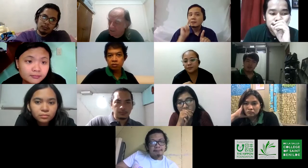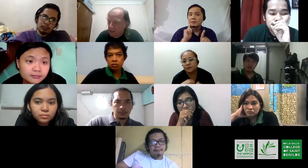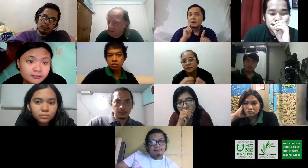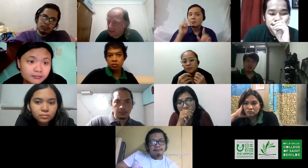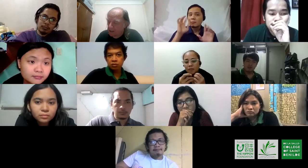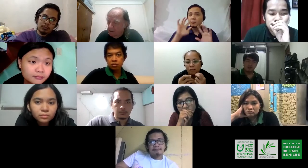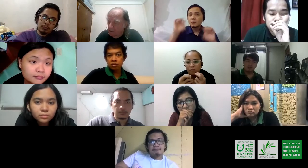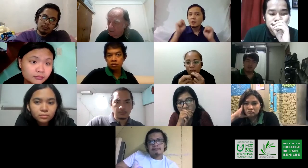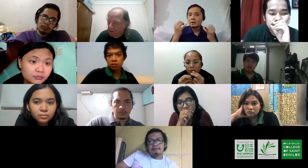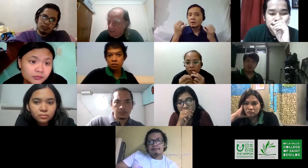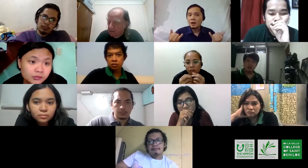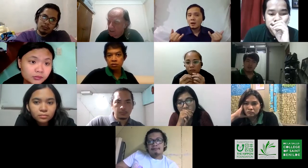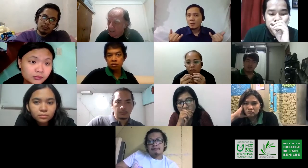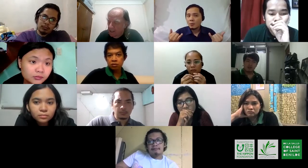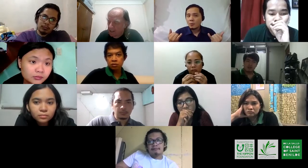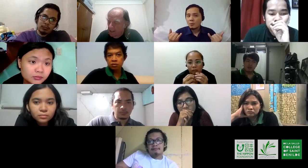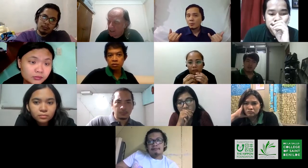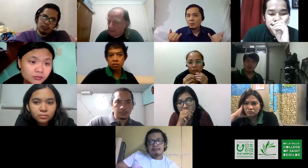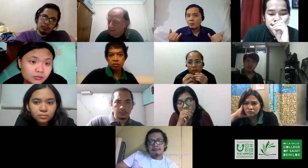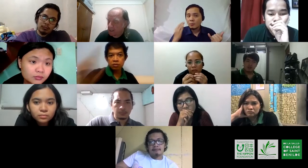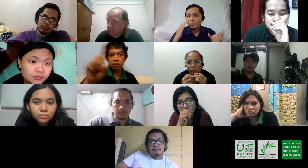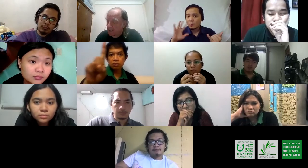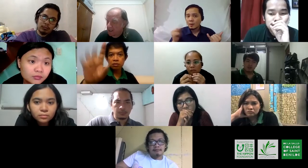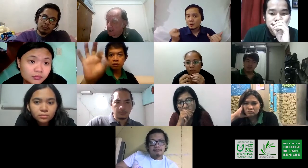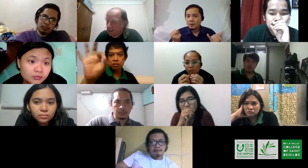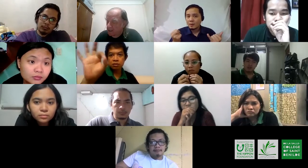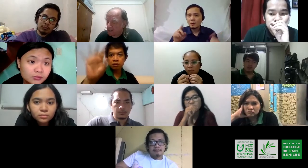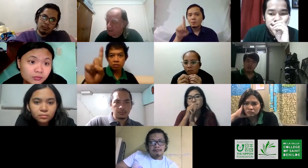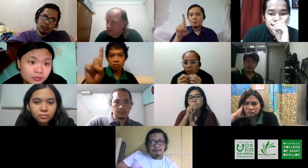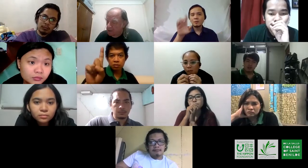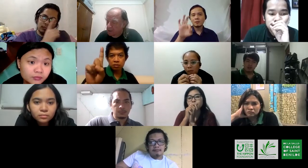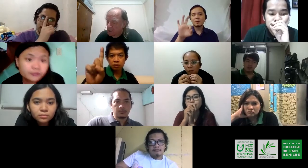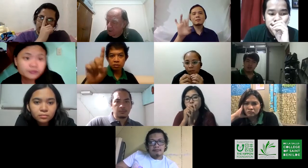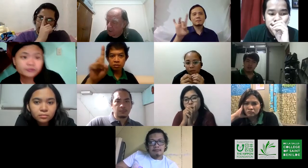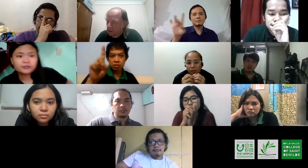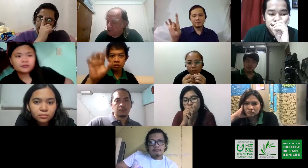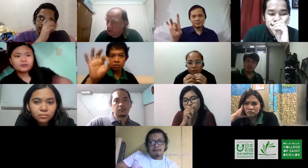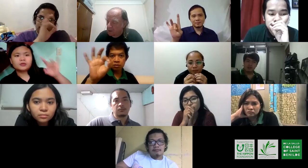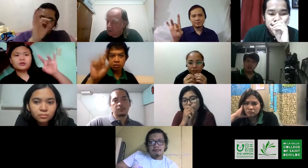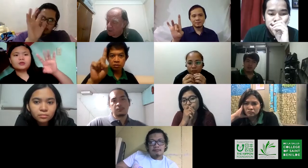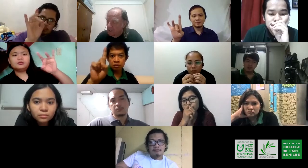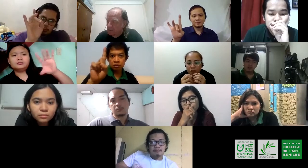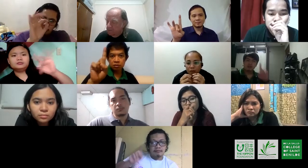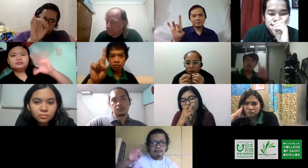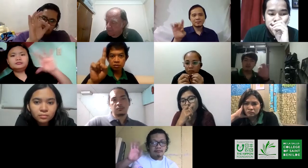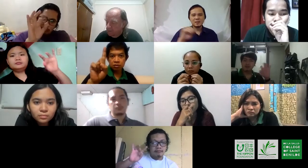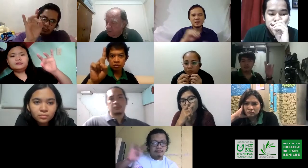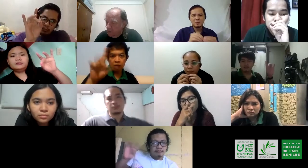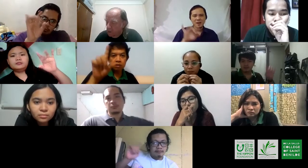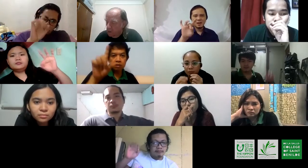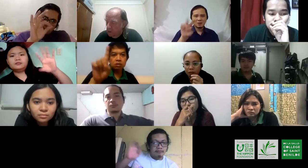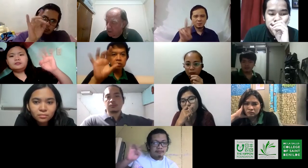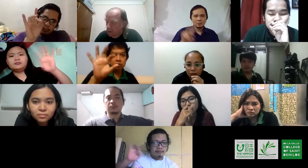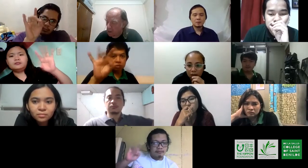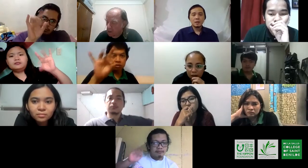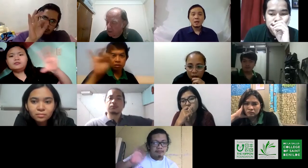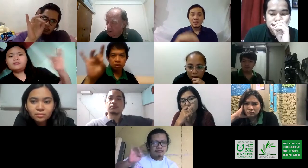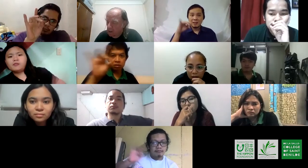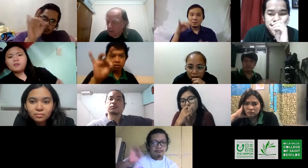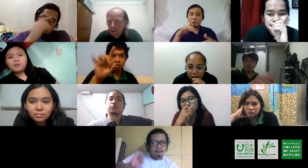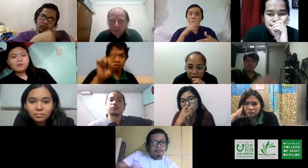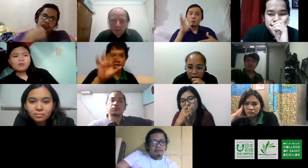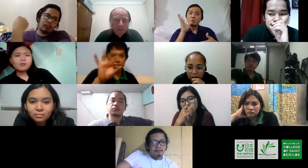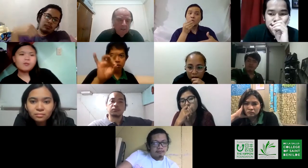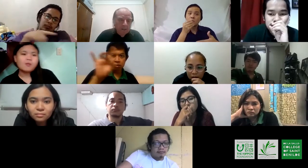it's on slide 82, is 1988. And you should know King Jordan's name.